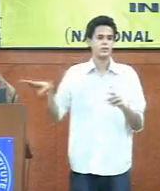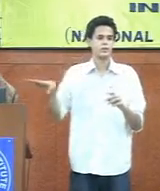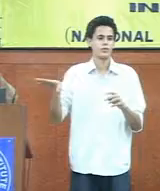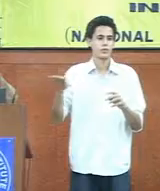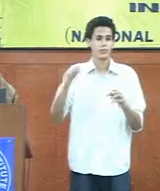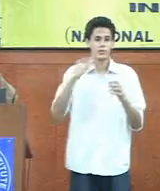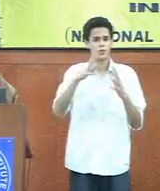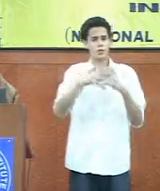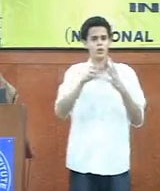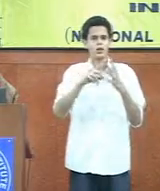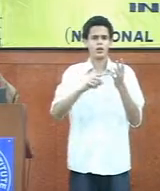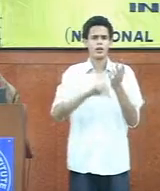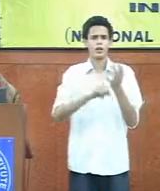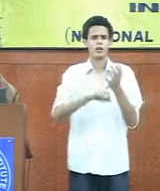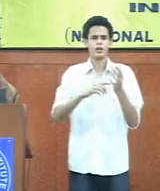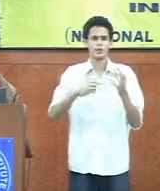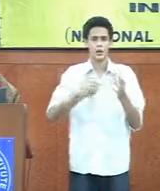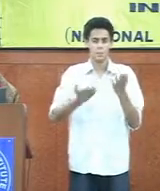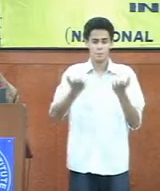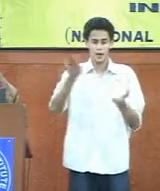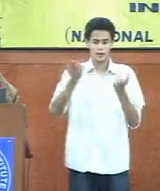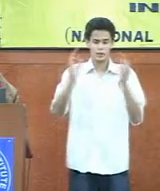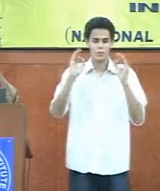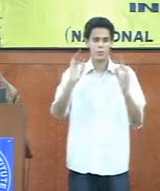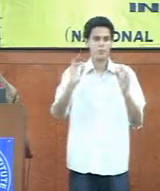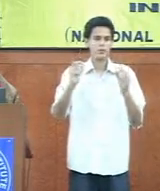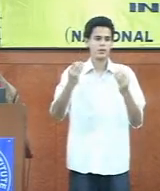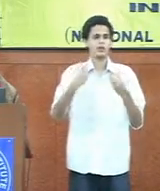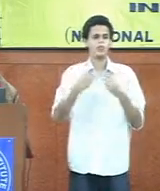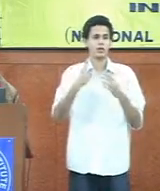will, he can make a will as to the balance amount.